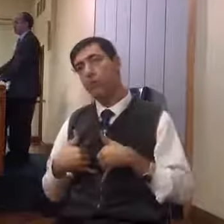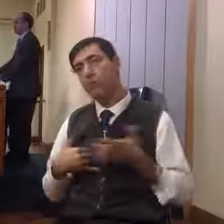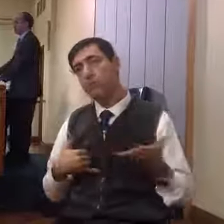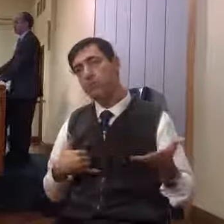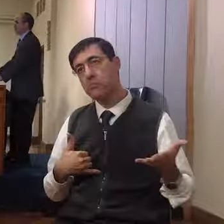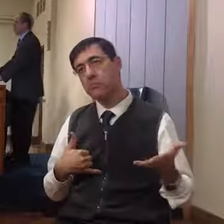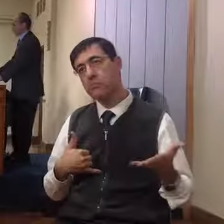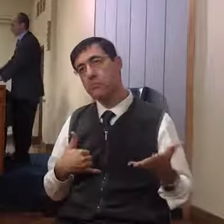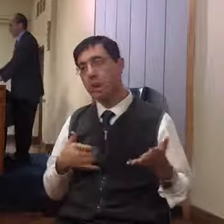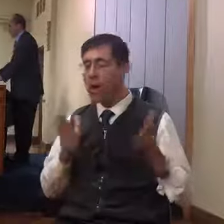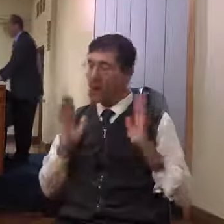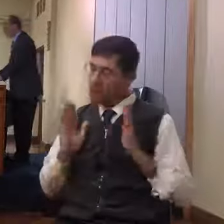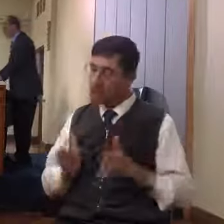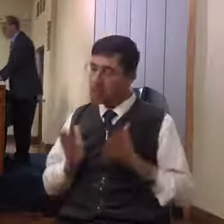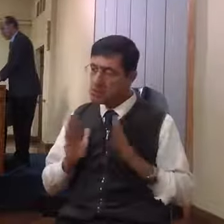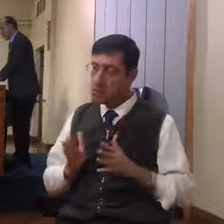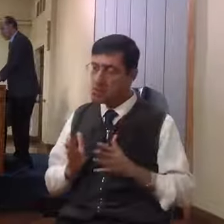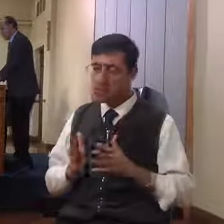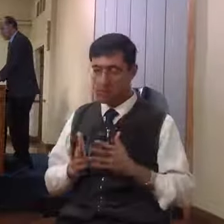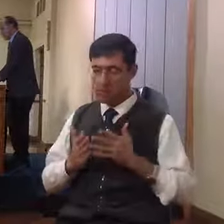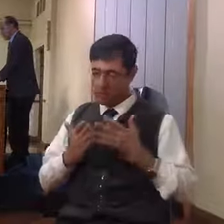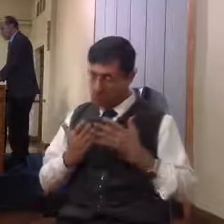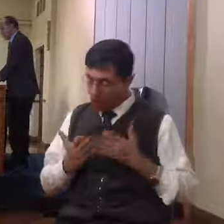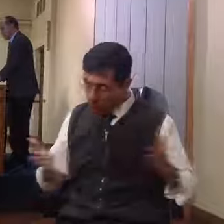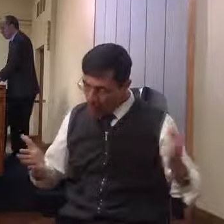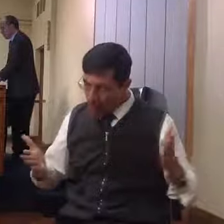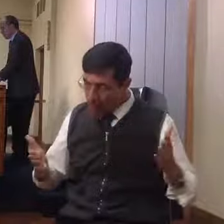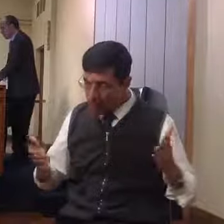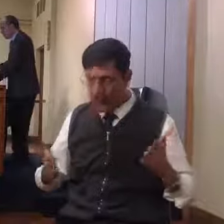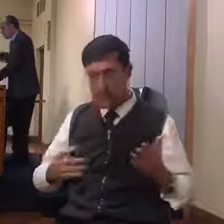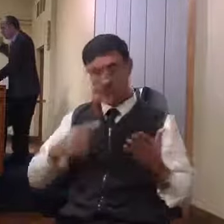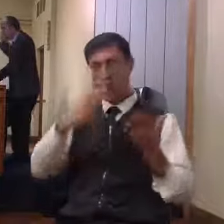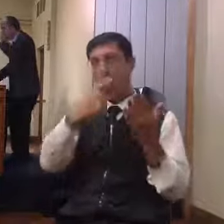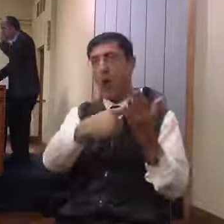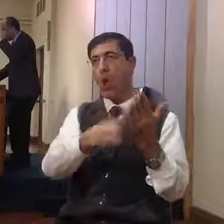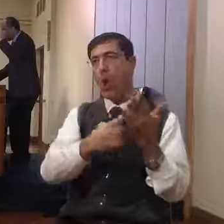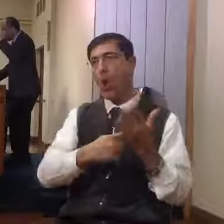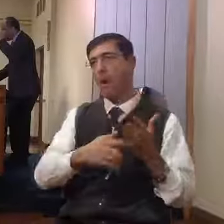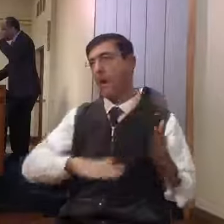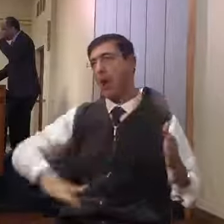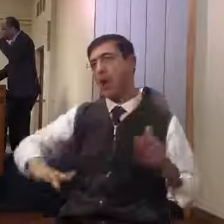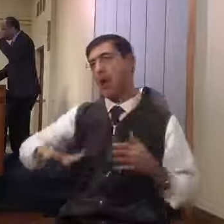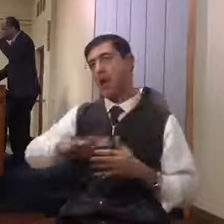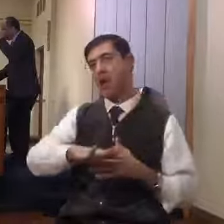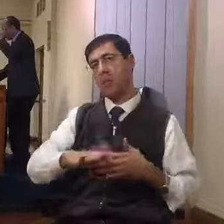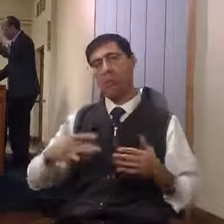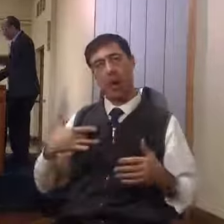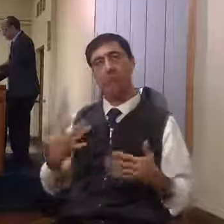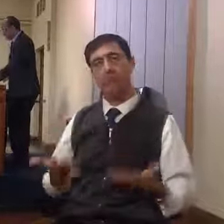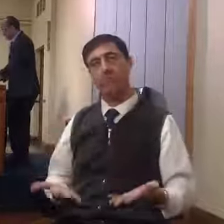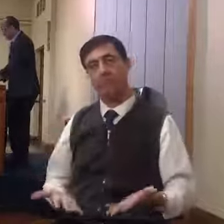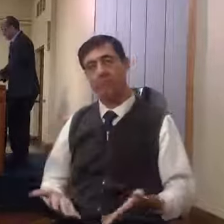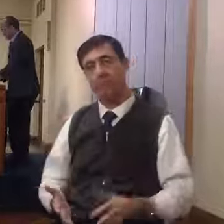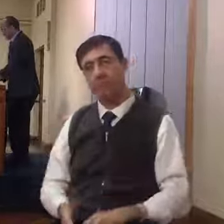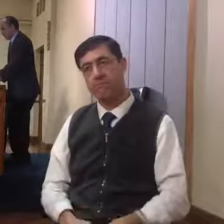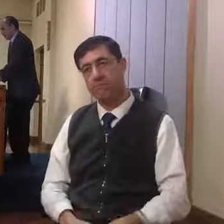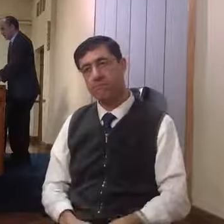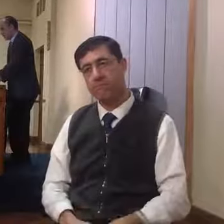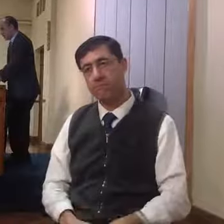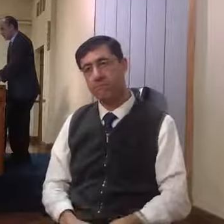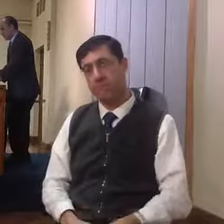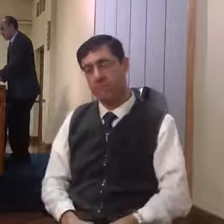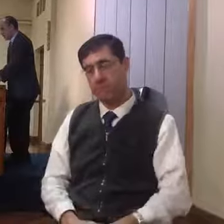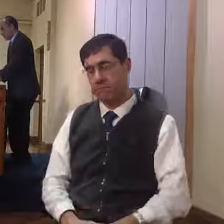And my dear friends, and the third one, The third one is given to us in